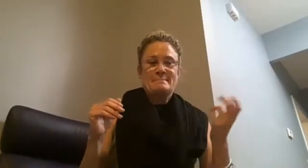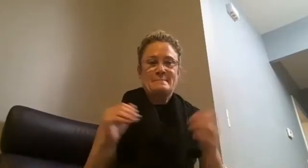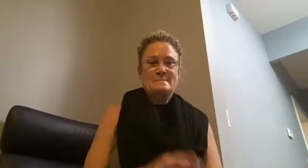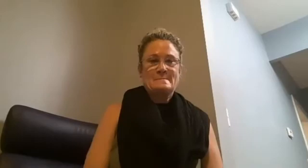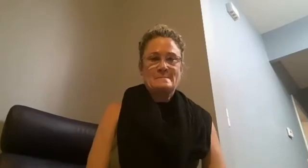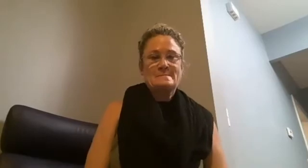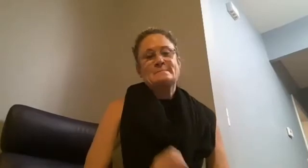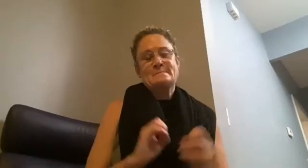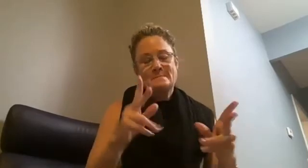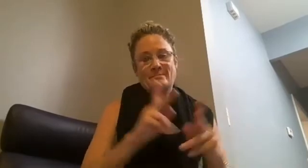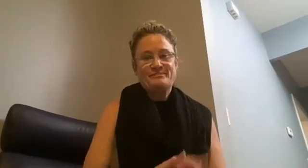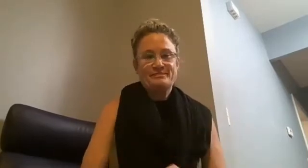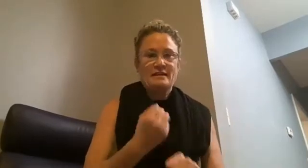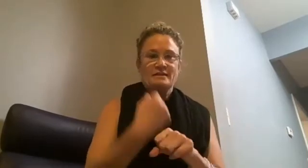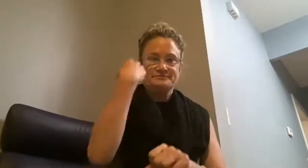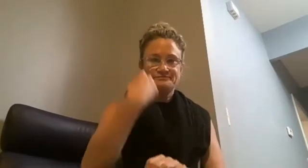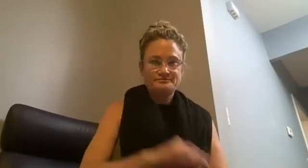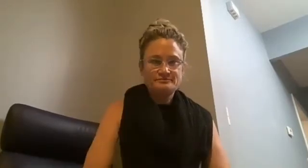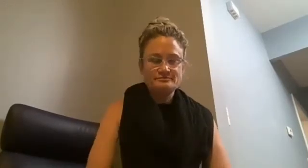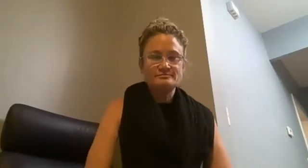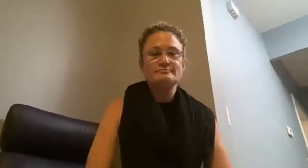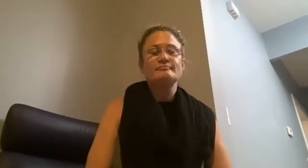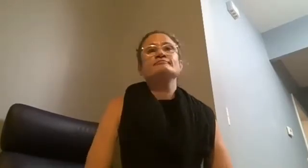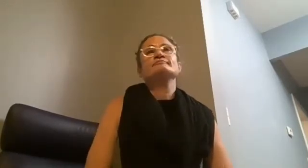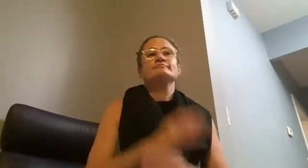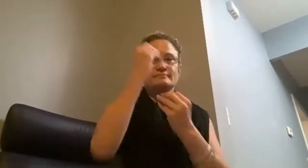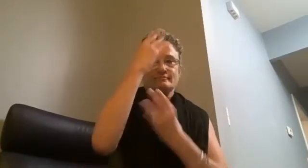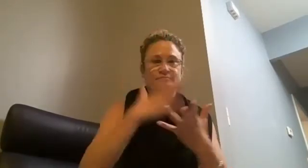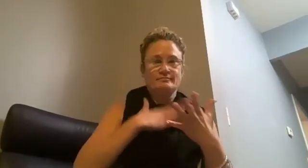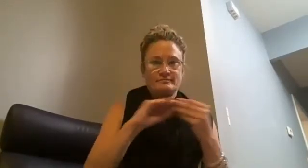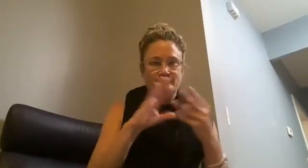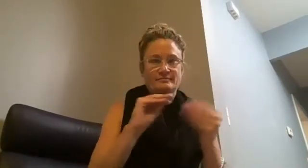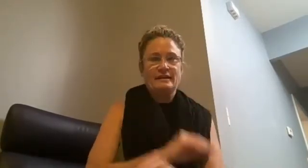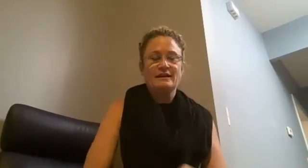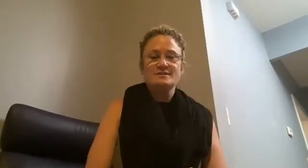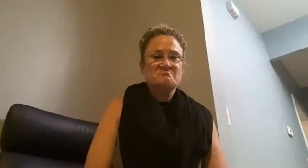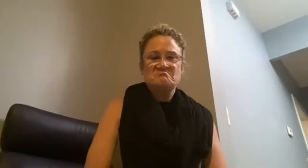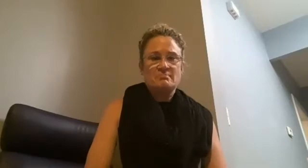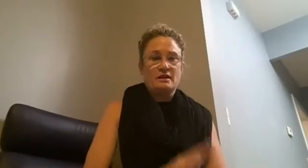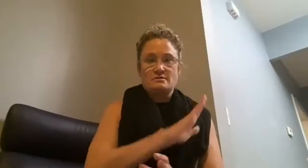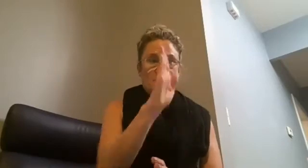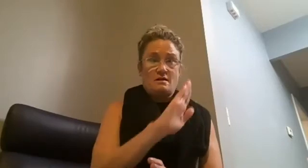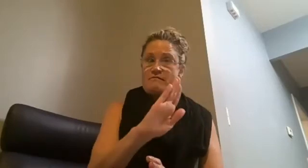Okay, so last year, I've now told you a little bit about my story. I never wanted to have kids. My fear